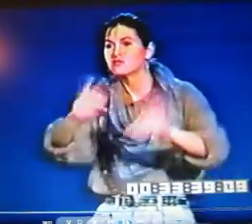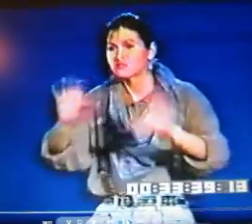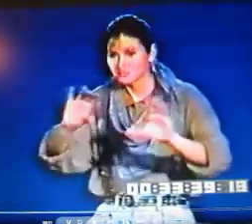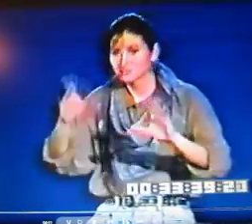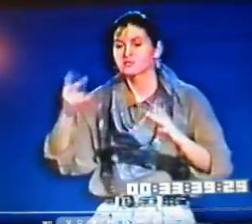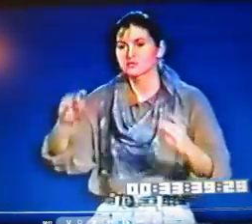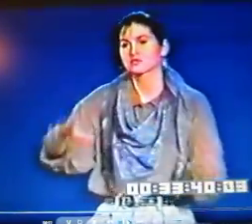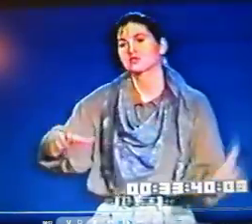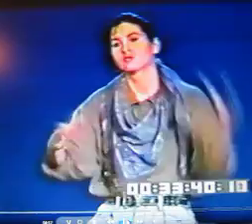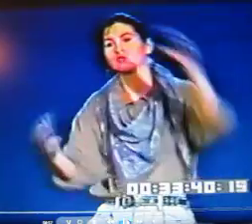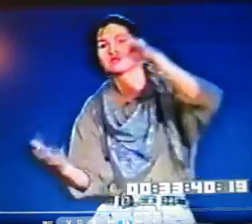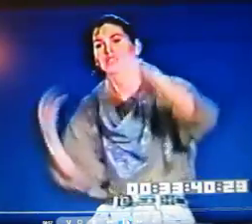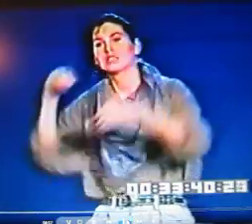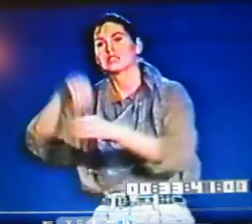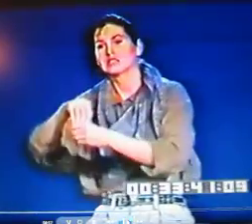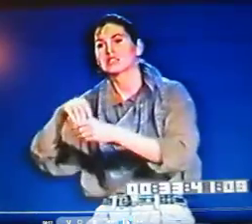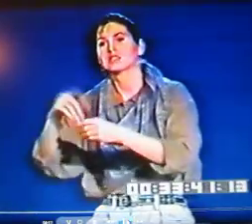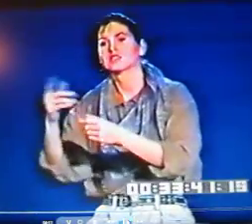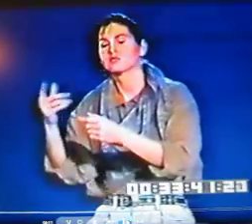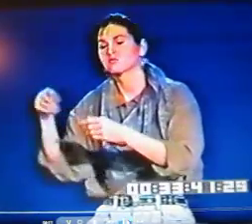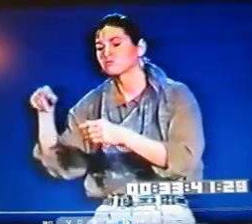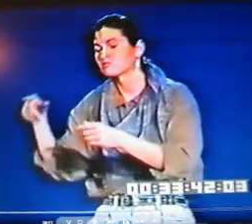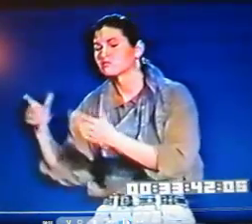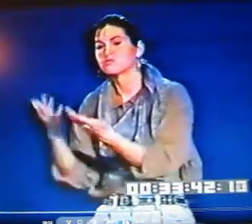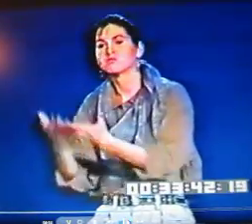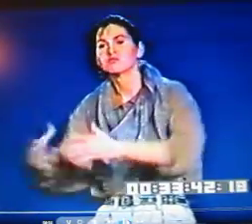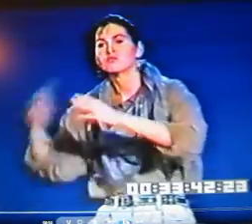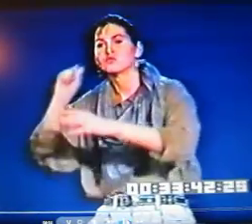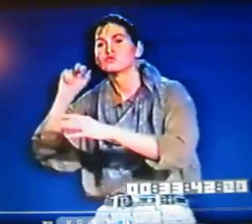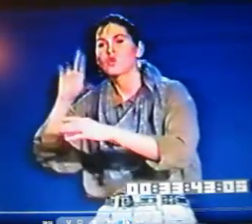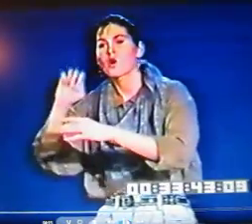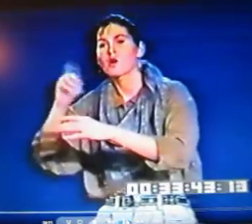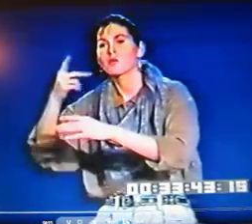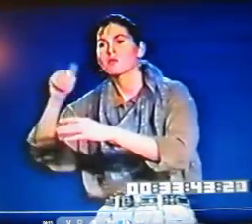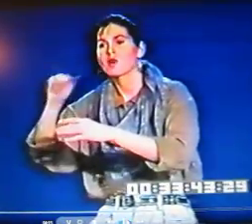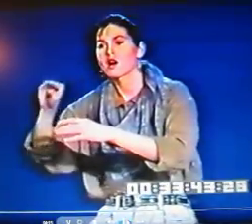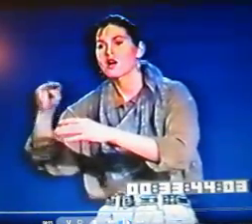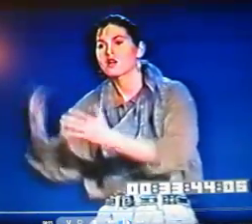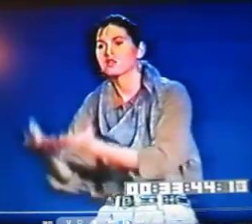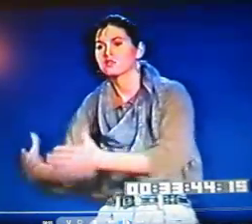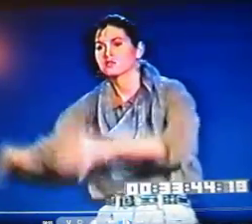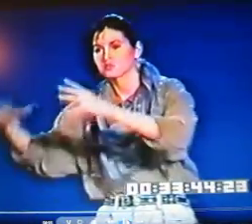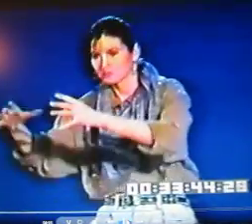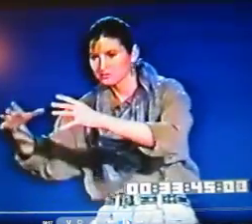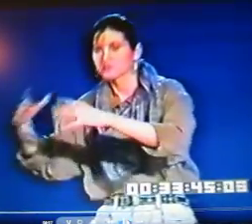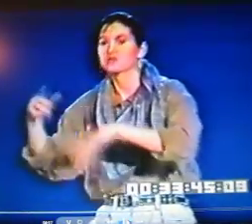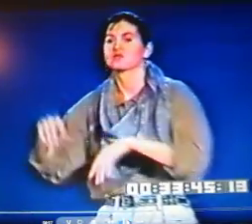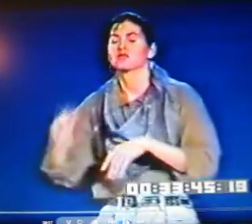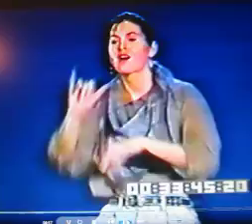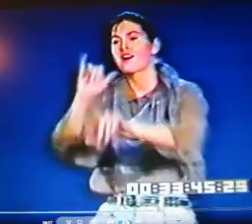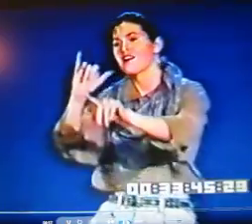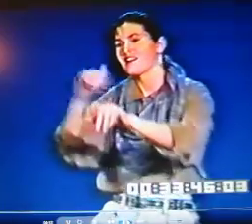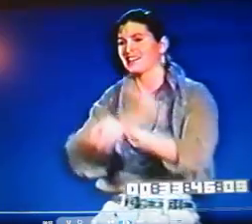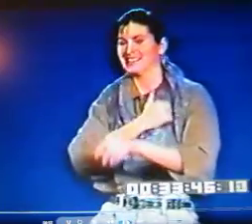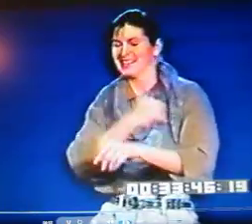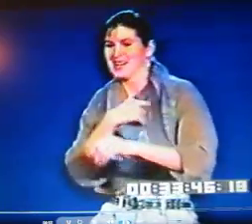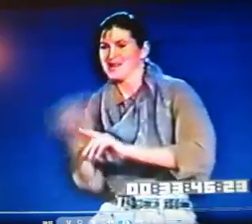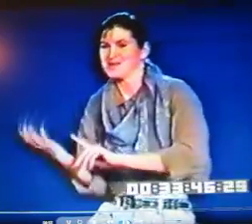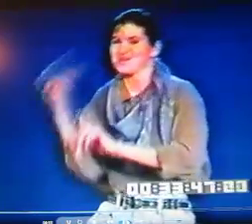And now the ingredients at the bottom we're going to pour into a saucepan. Oh, that's right,